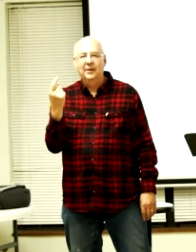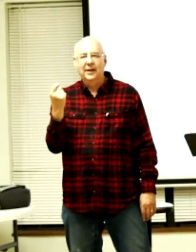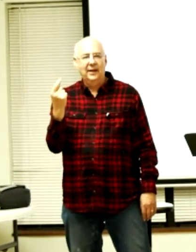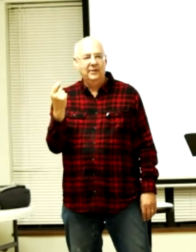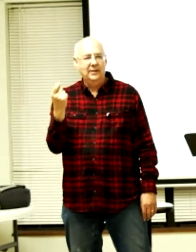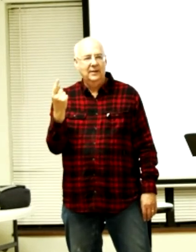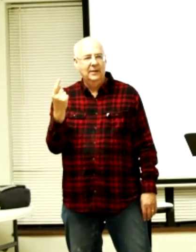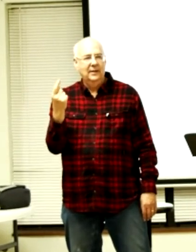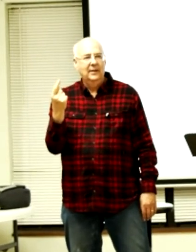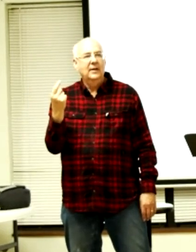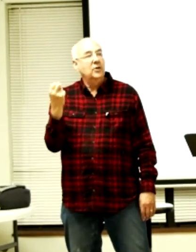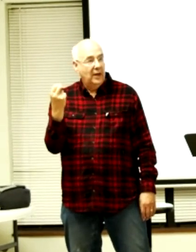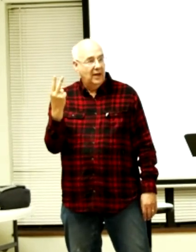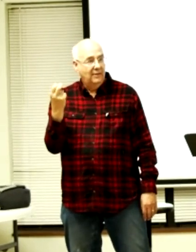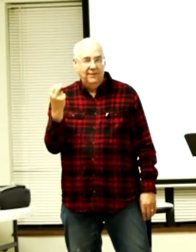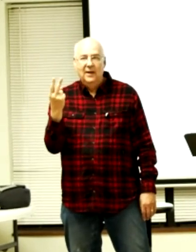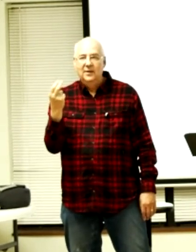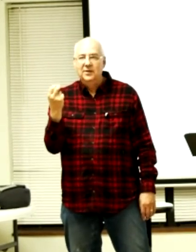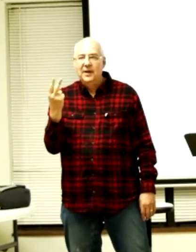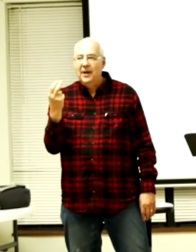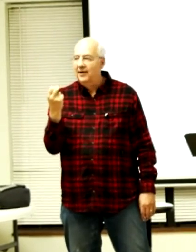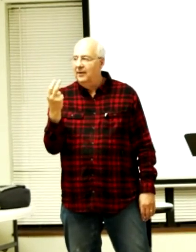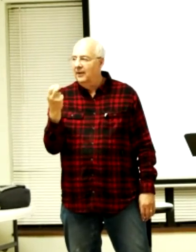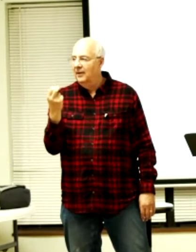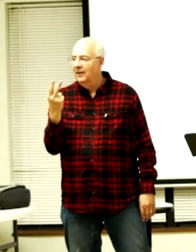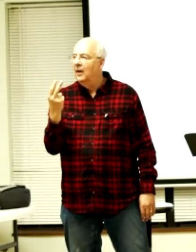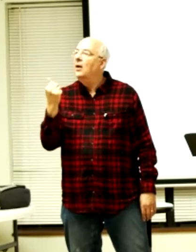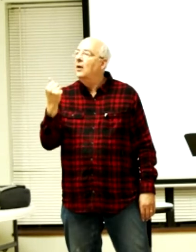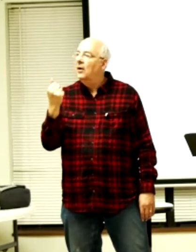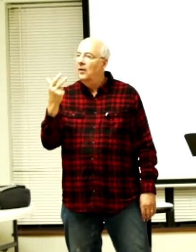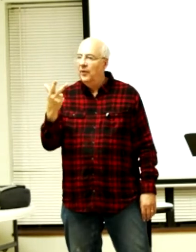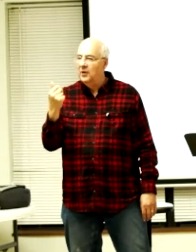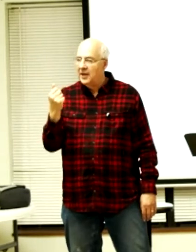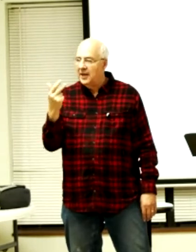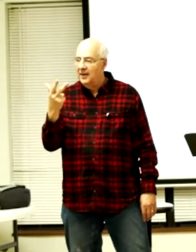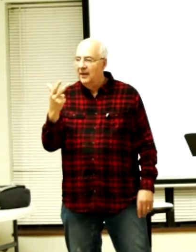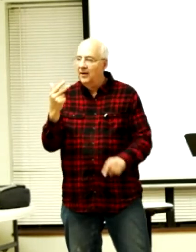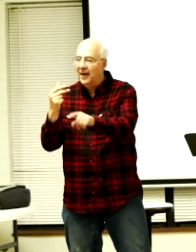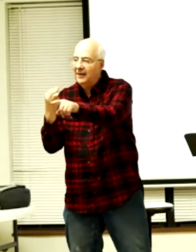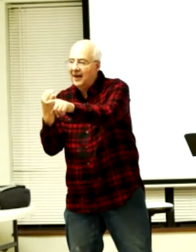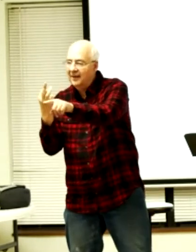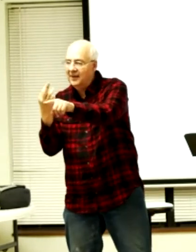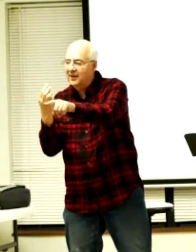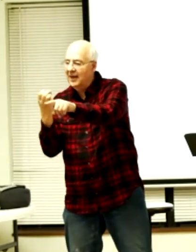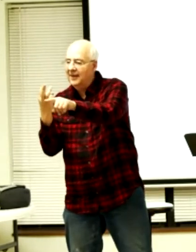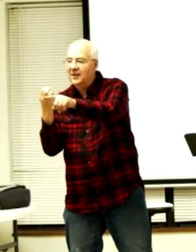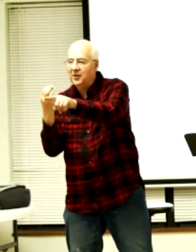right? 11, 12 follows the same pattern. 13, no, not this